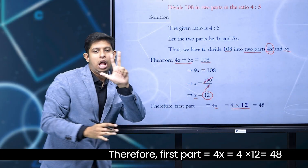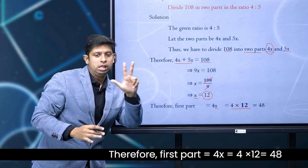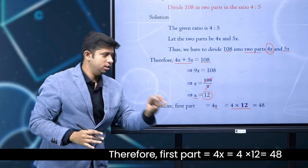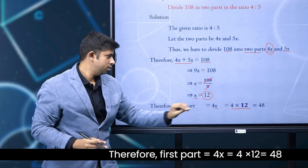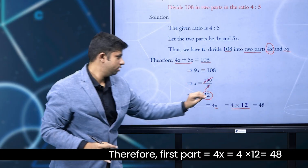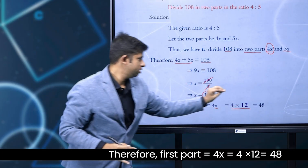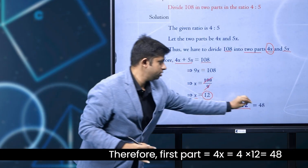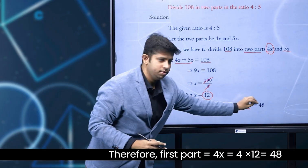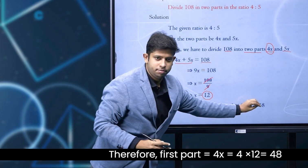Equals to 48.